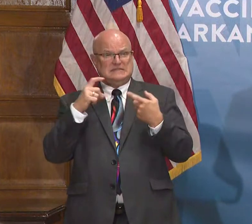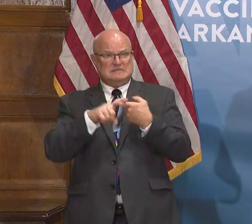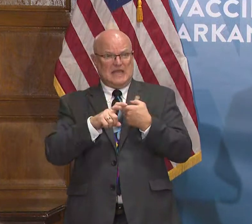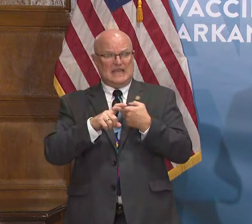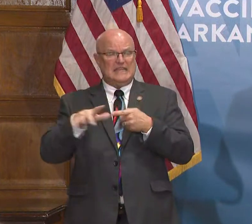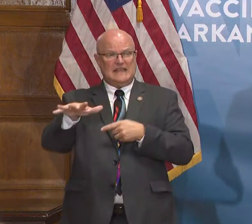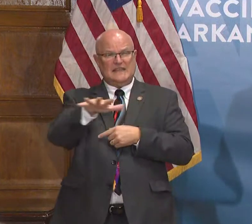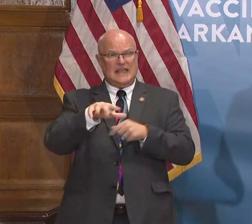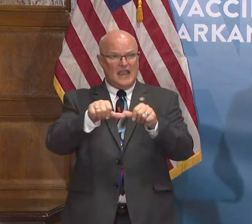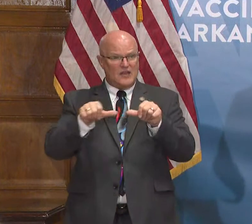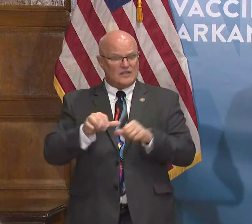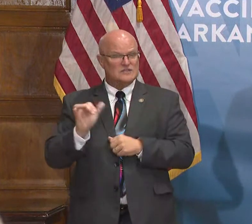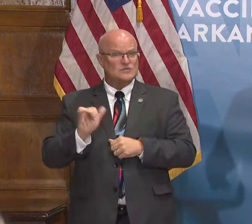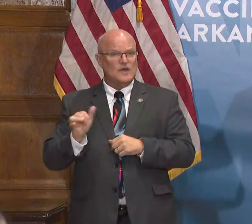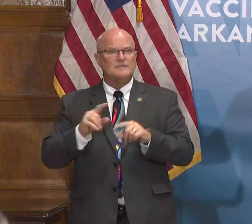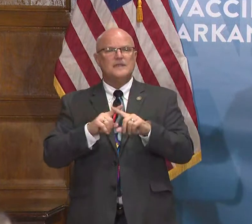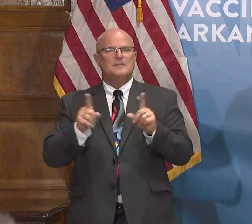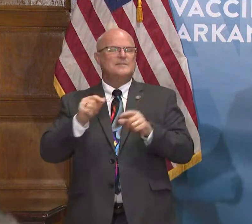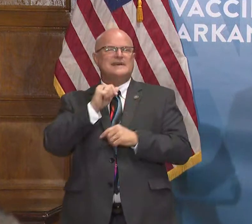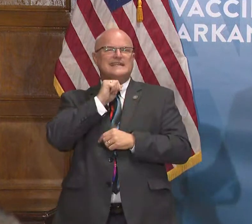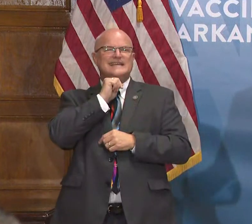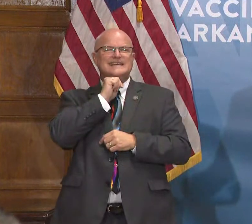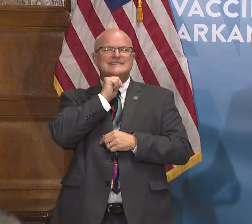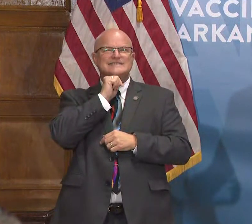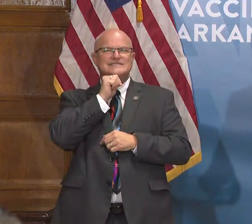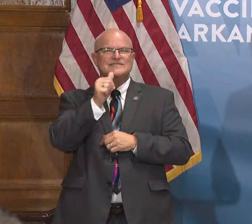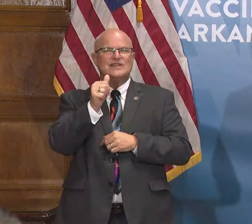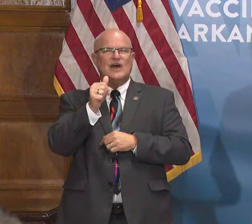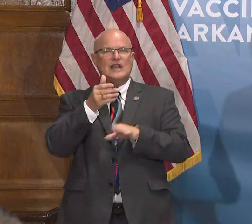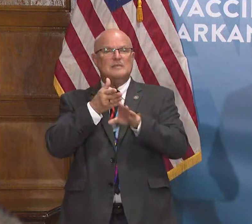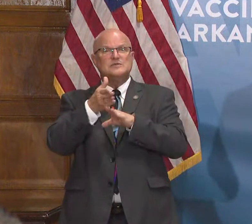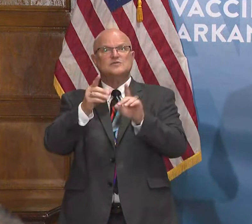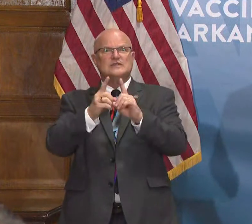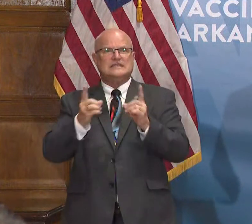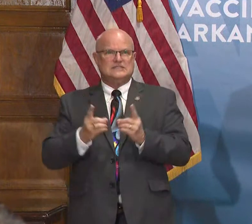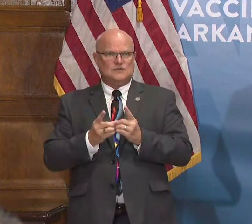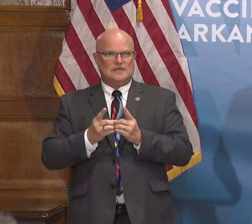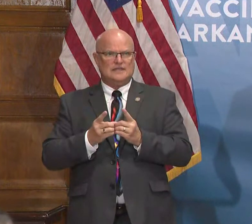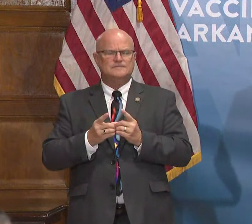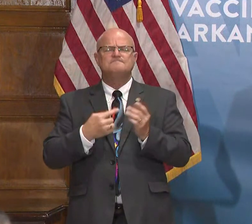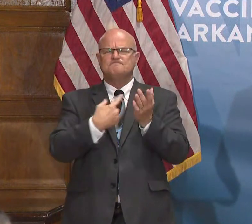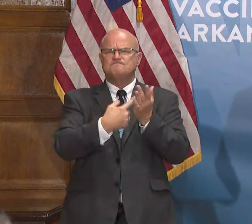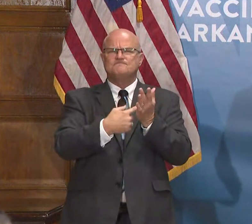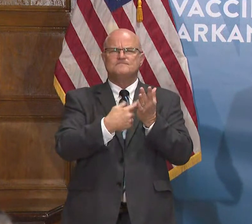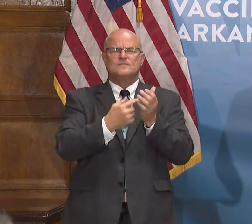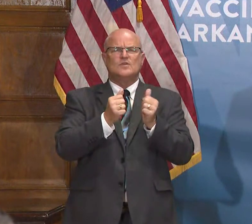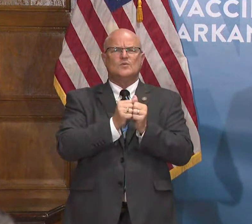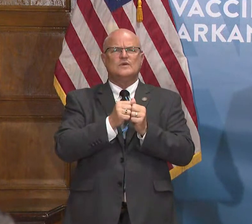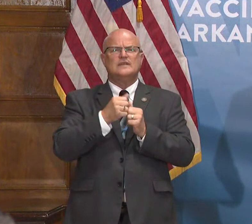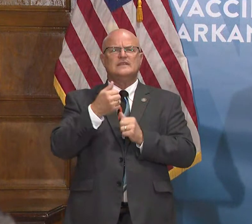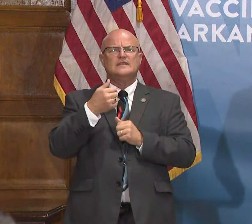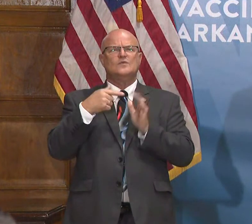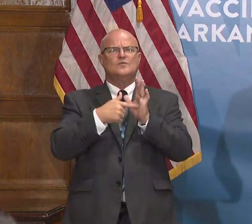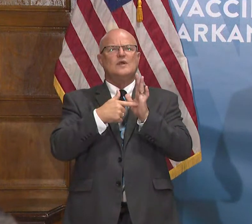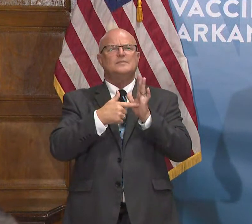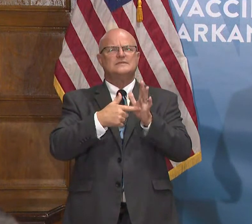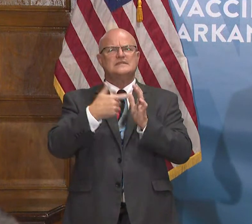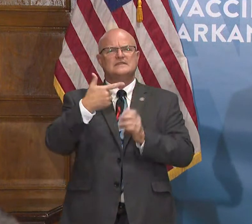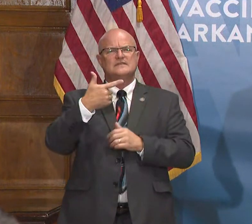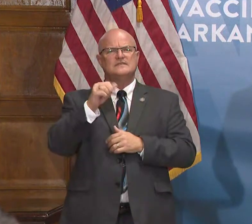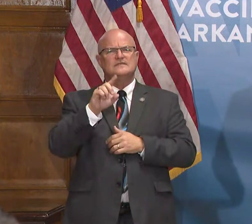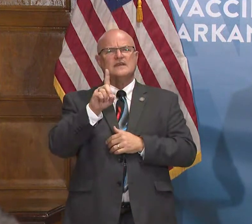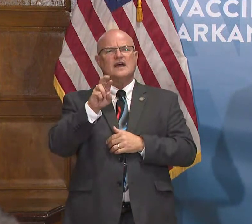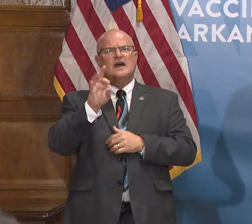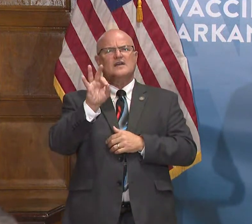there as well, but it's not a majority district. I've talked to Representative Godfrey about that. It was